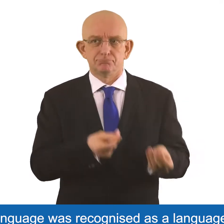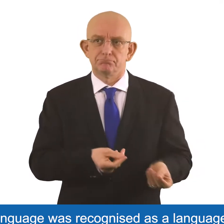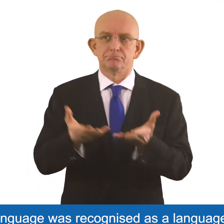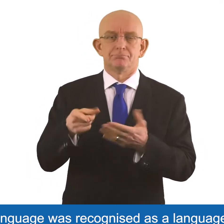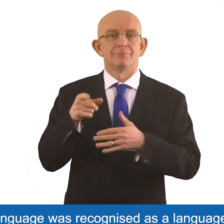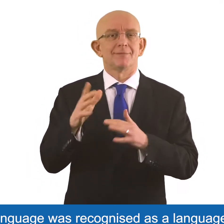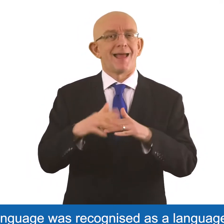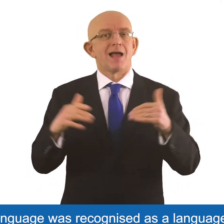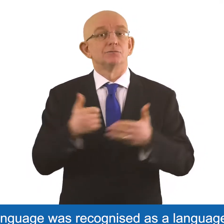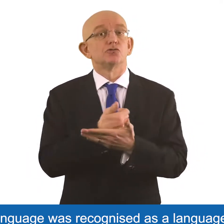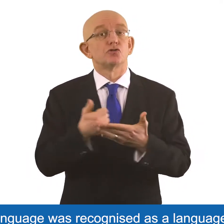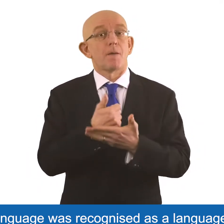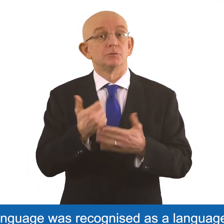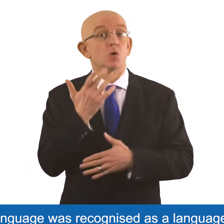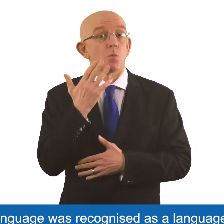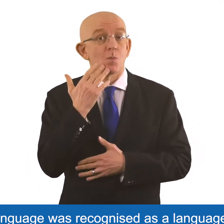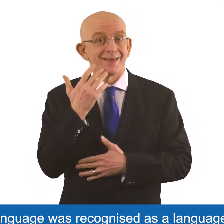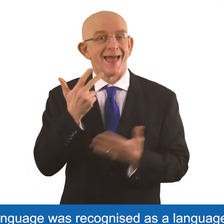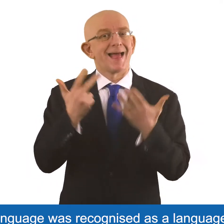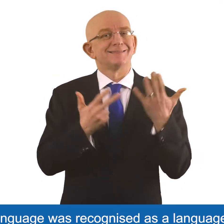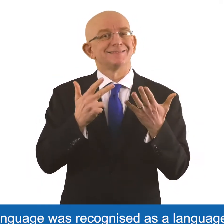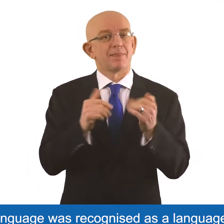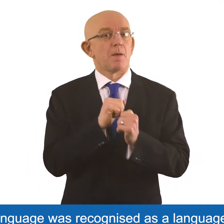Commons on the 18th March 2003